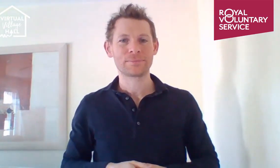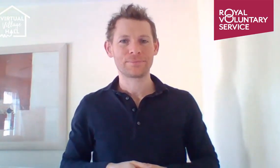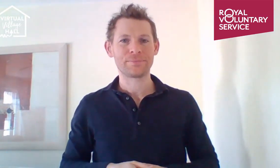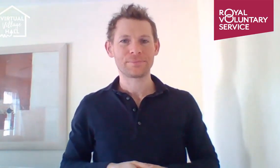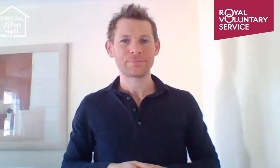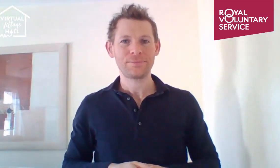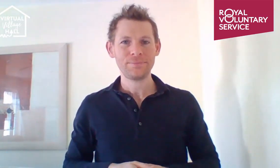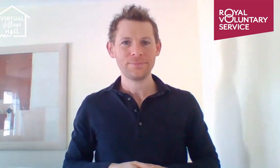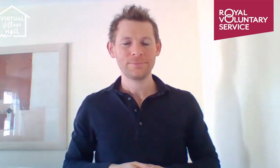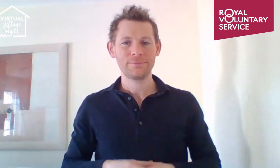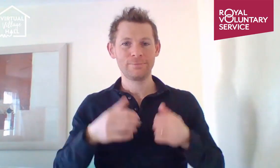may be useful.